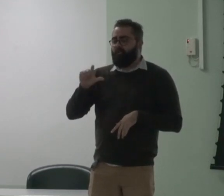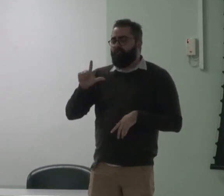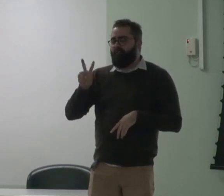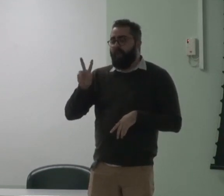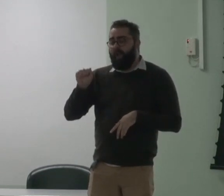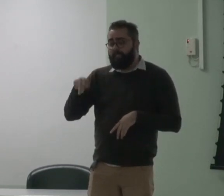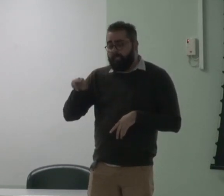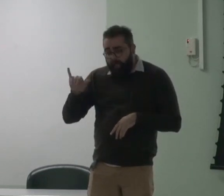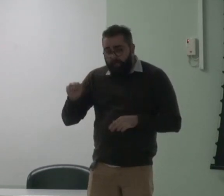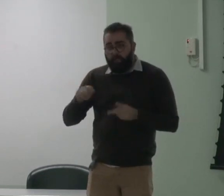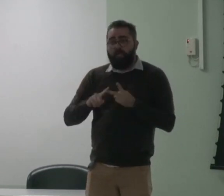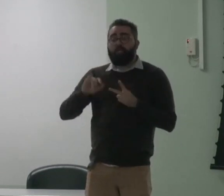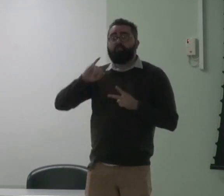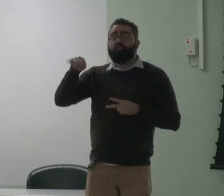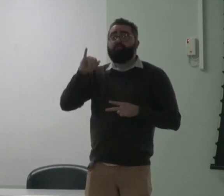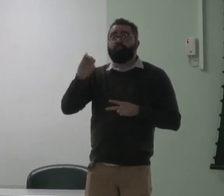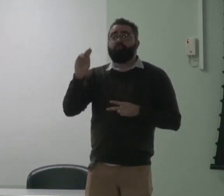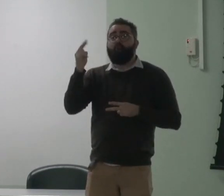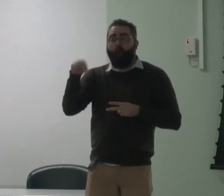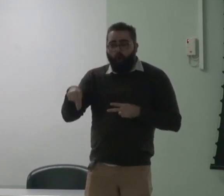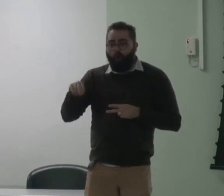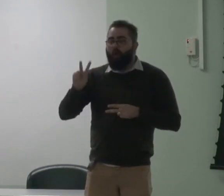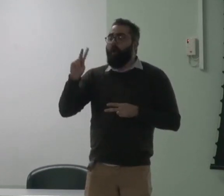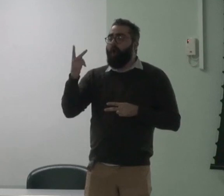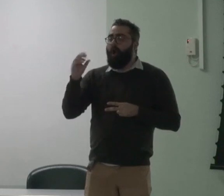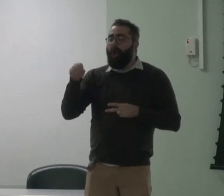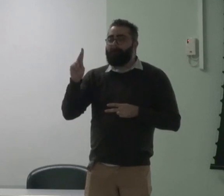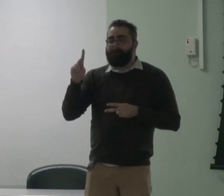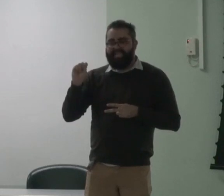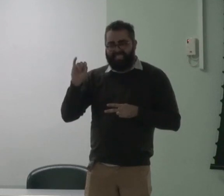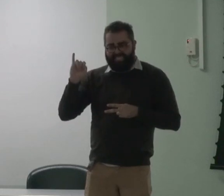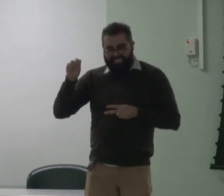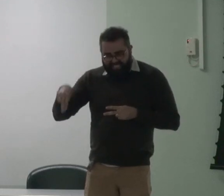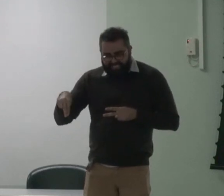Johns Hopkins University,